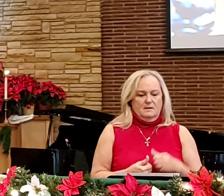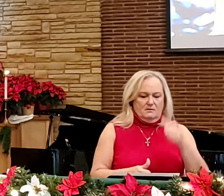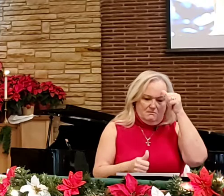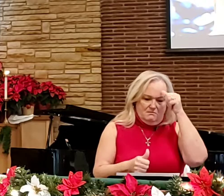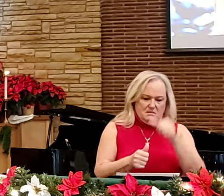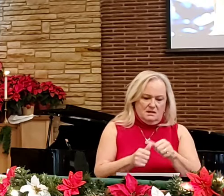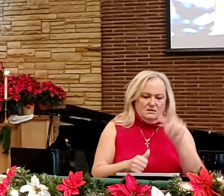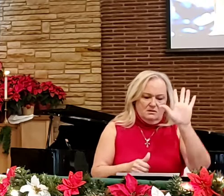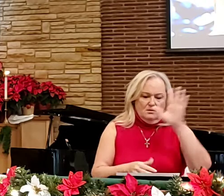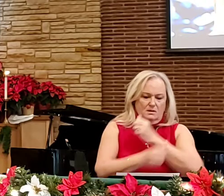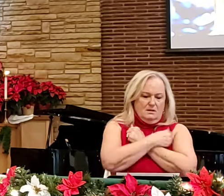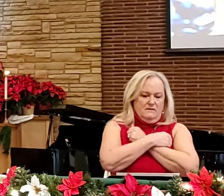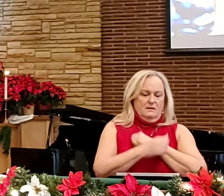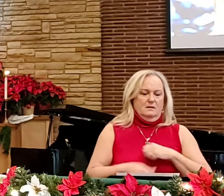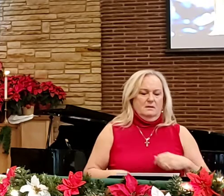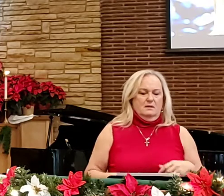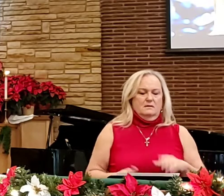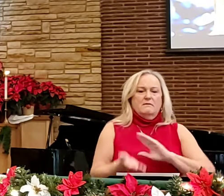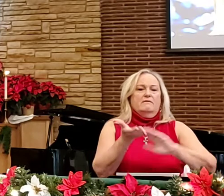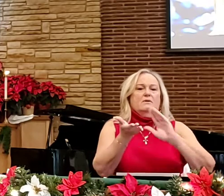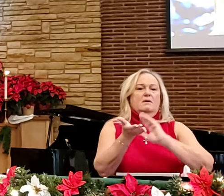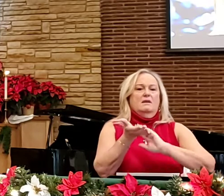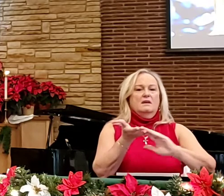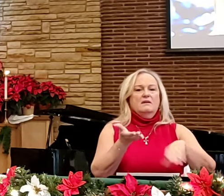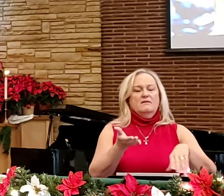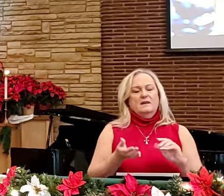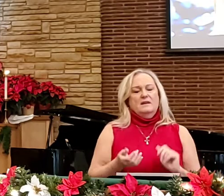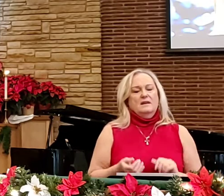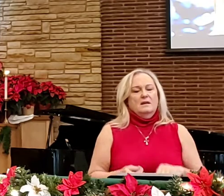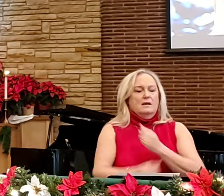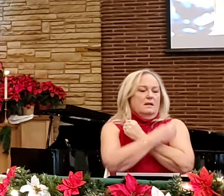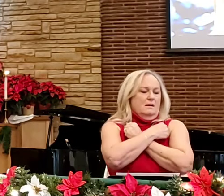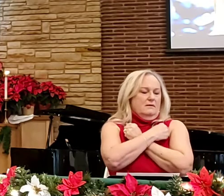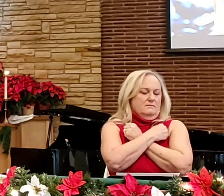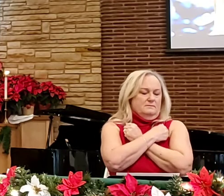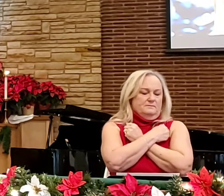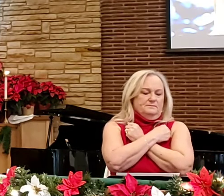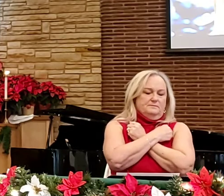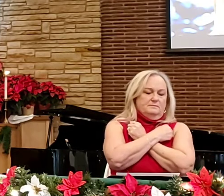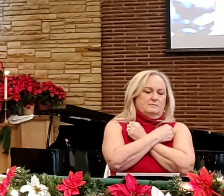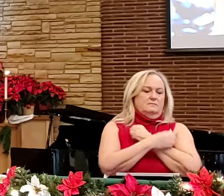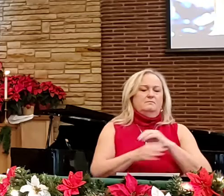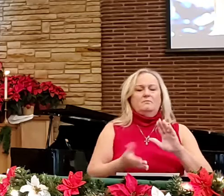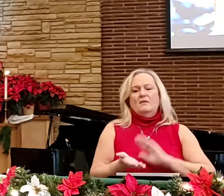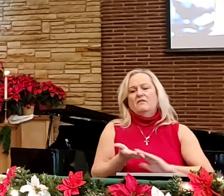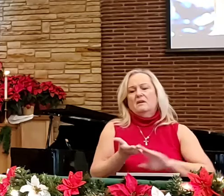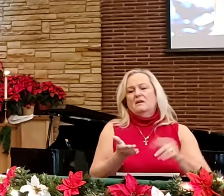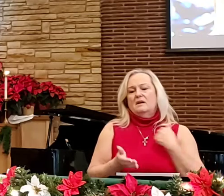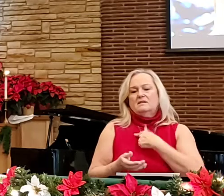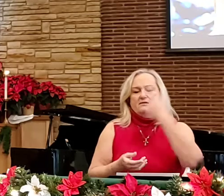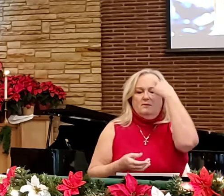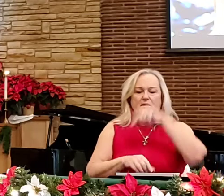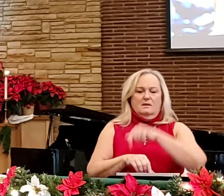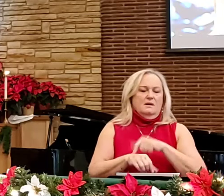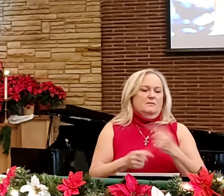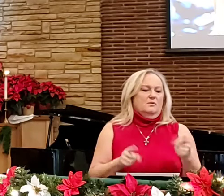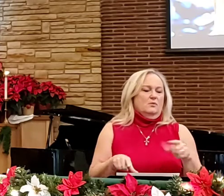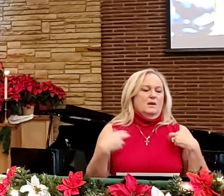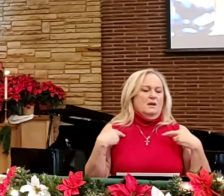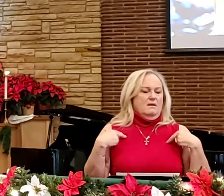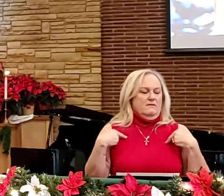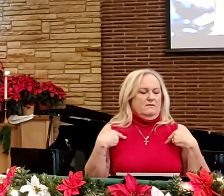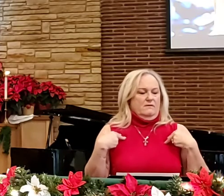Remind us that your love is a forgiving love. And forgive us for those times when we